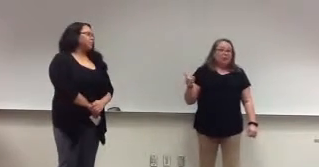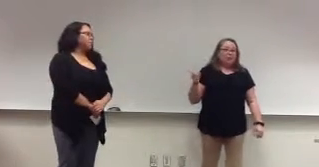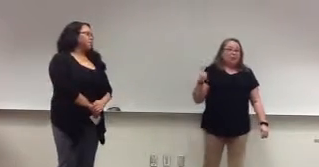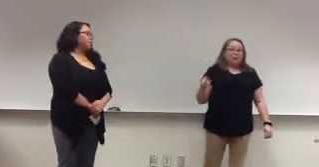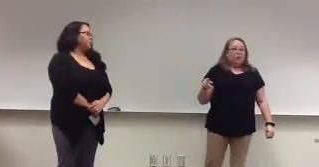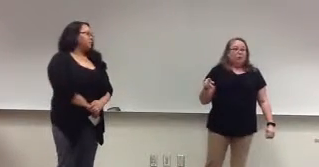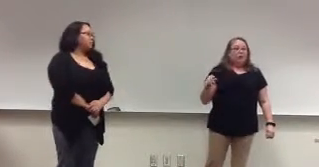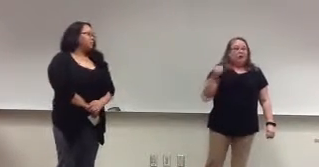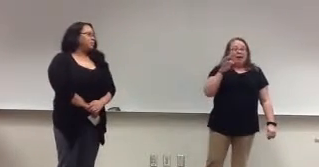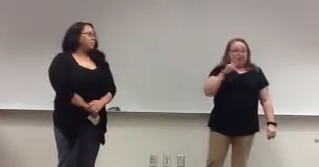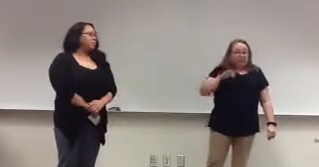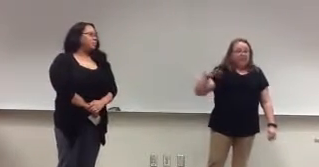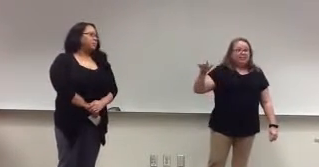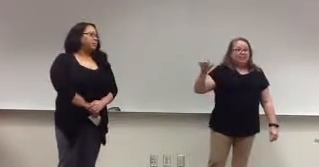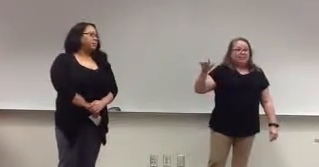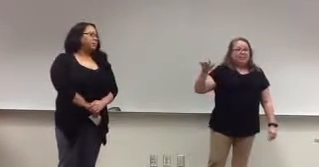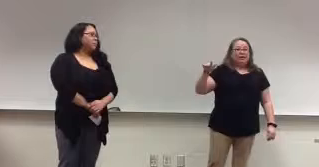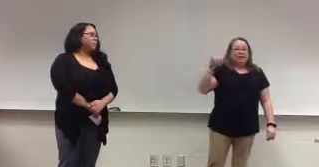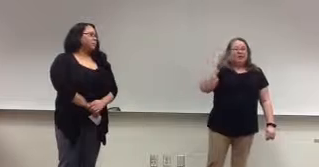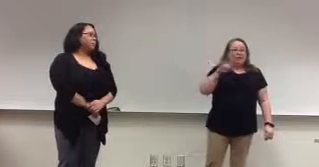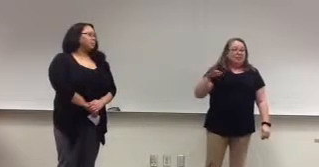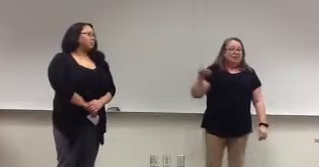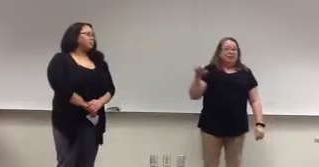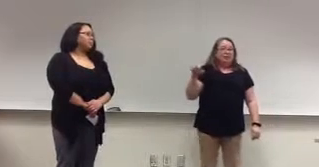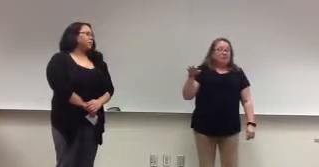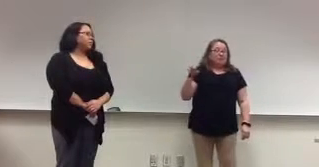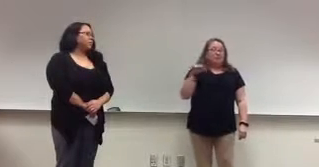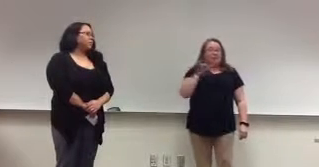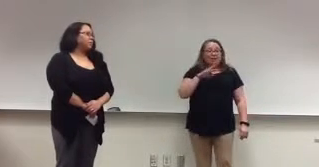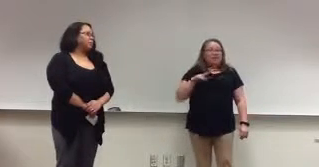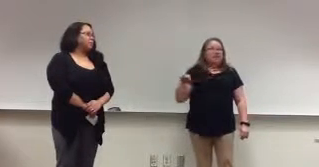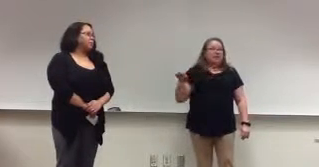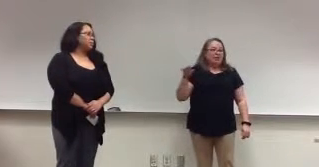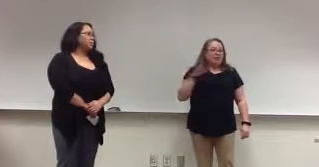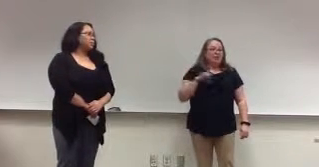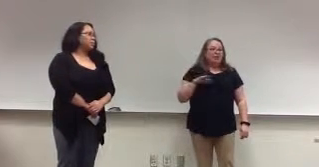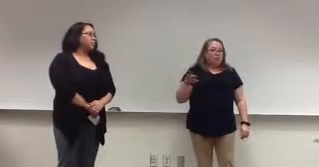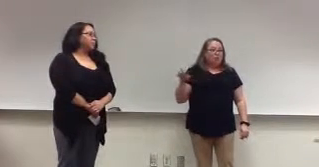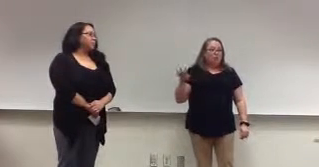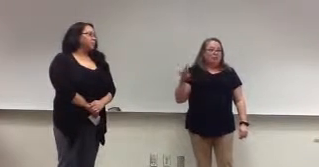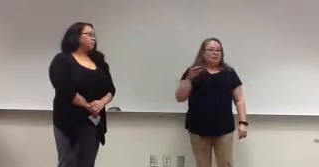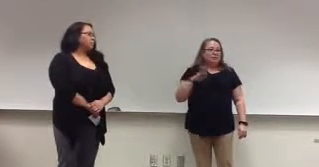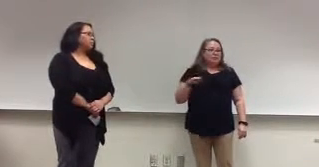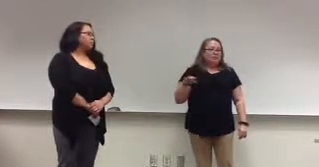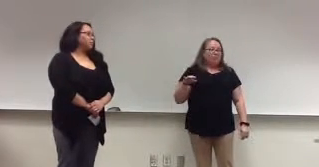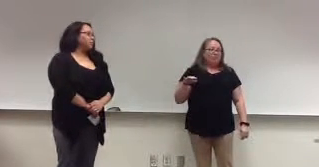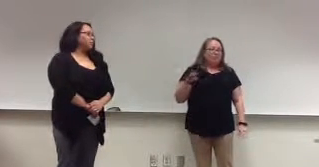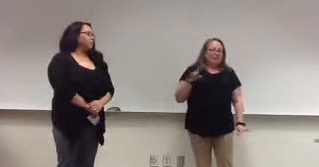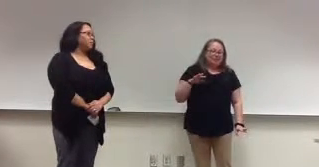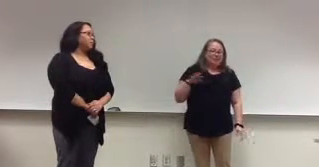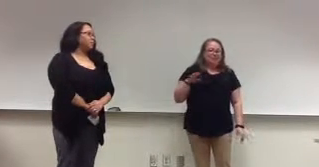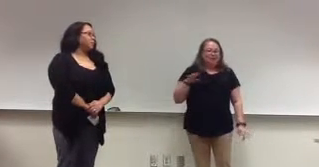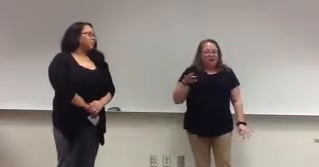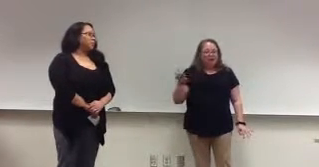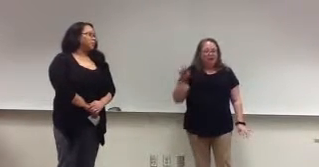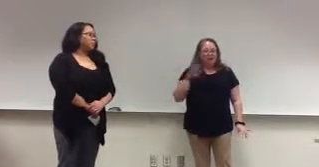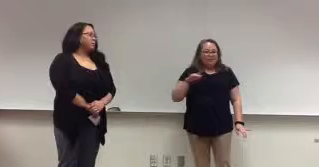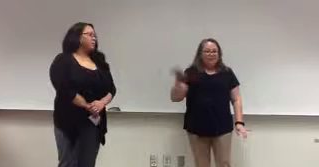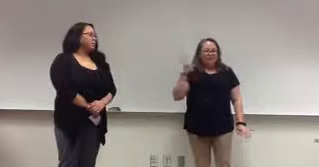their employees finger spelling. Finger spelling, believe it or not, you can get through a whole conversation with a deaf person. It's a little hard because it's a